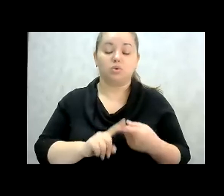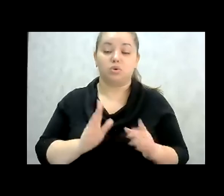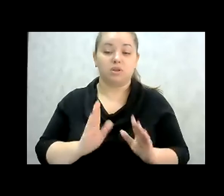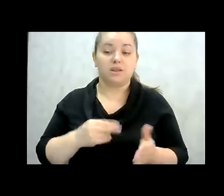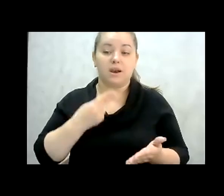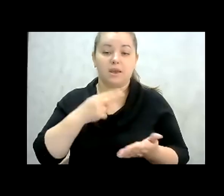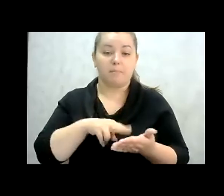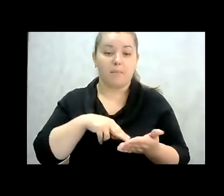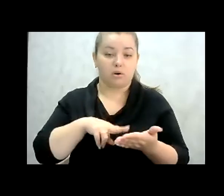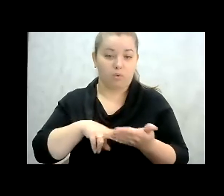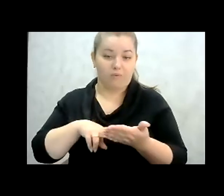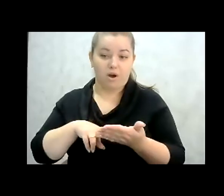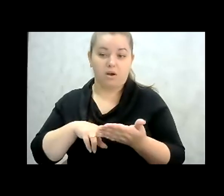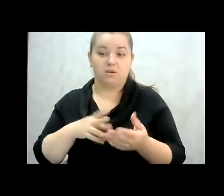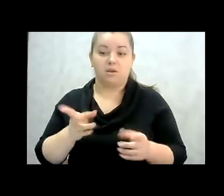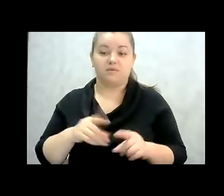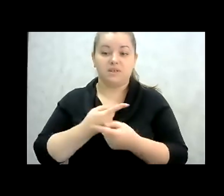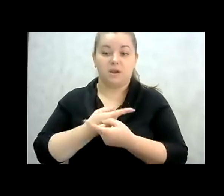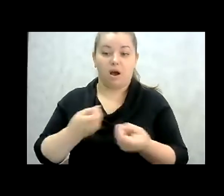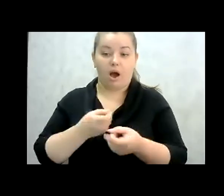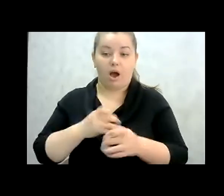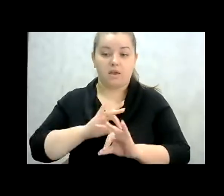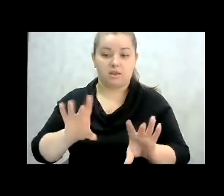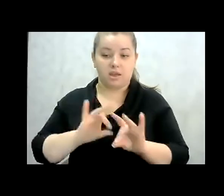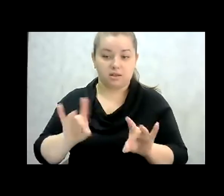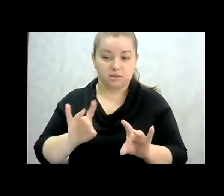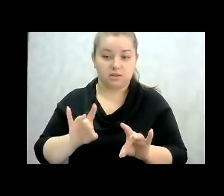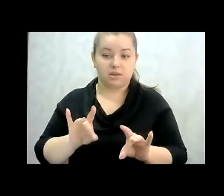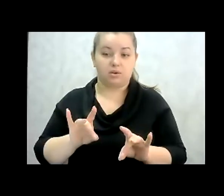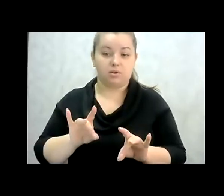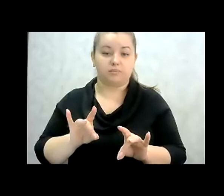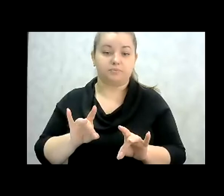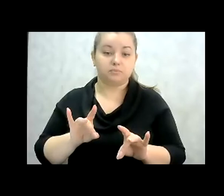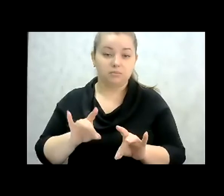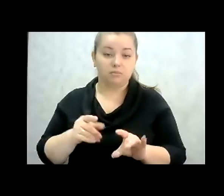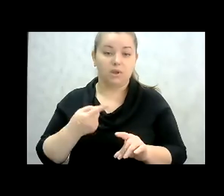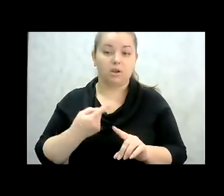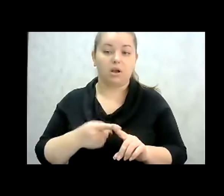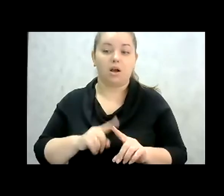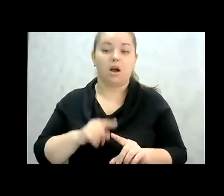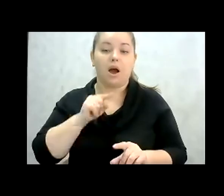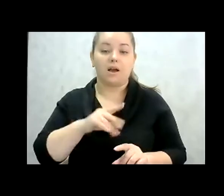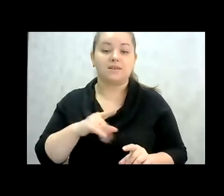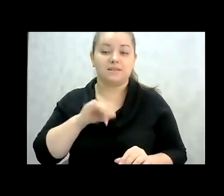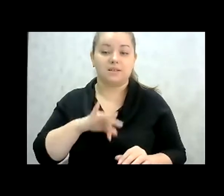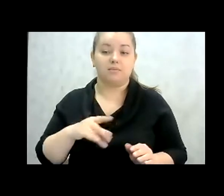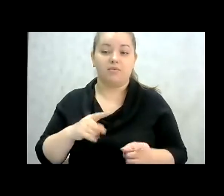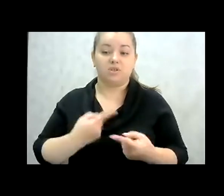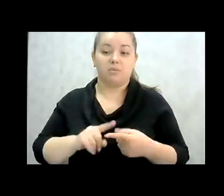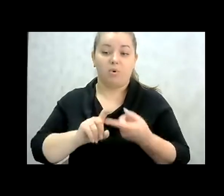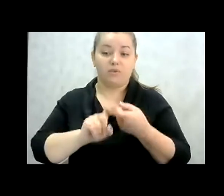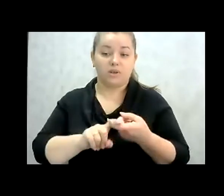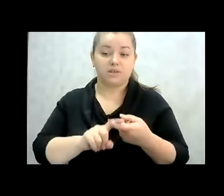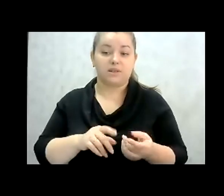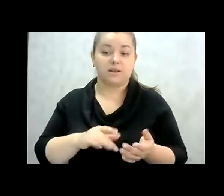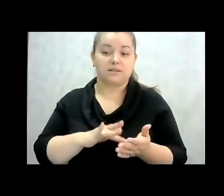about how the campaigning materials are marked, but there is also a